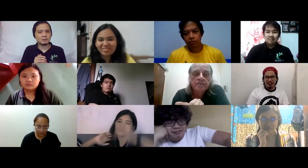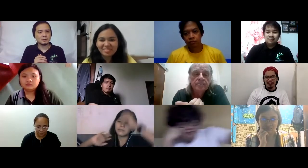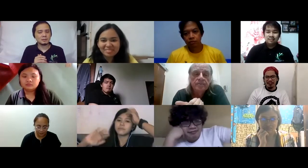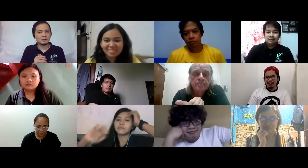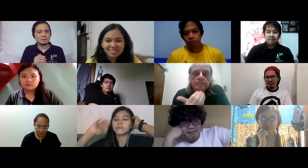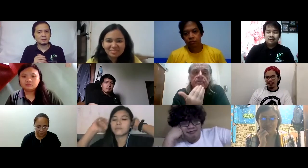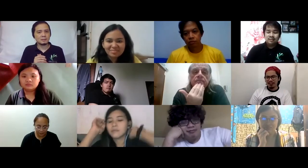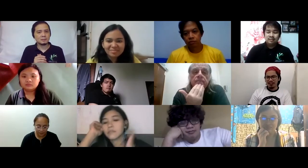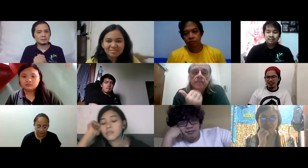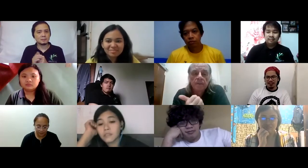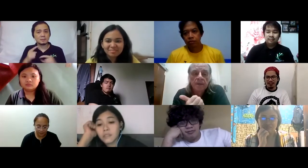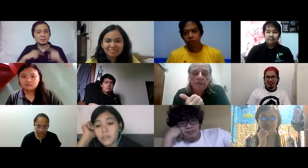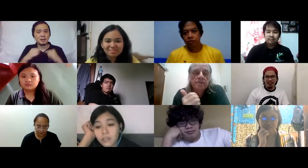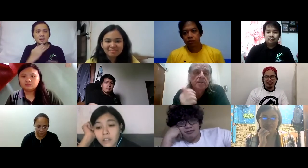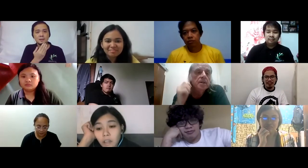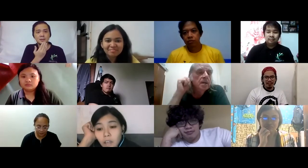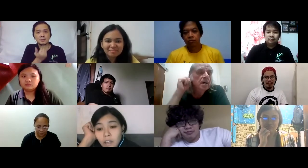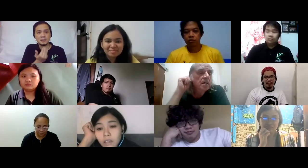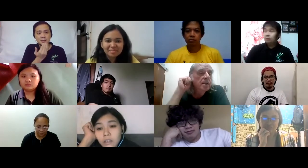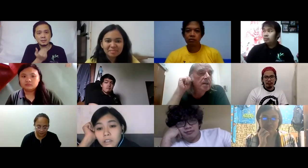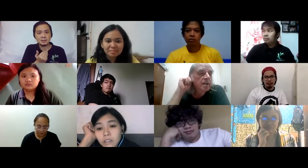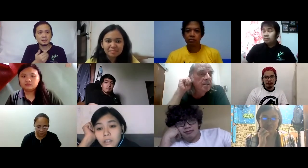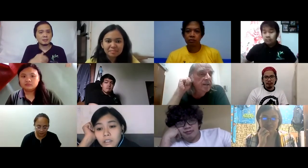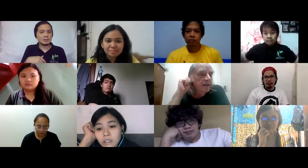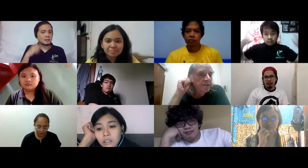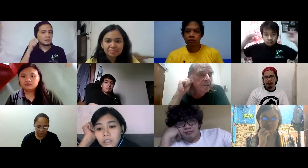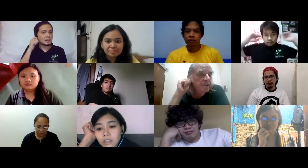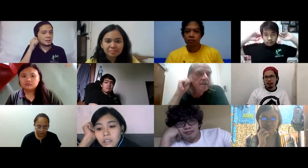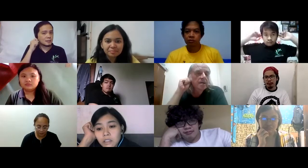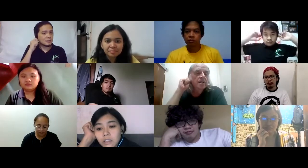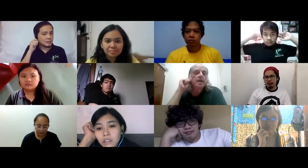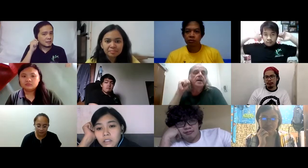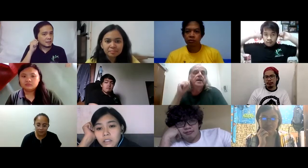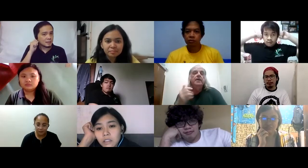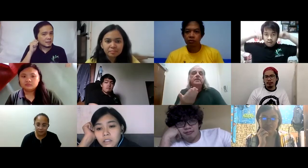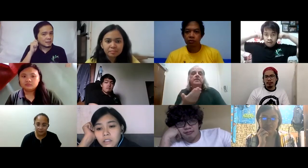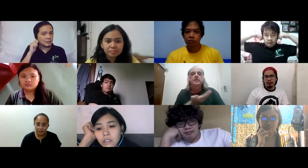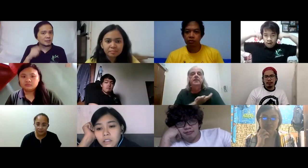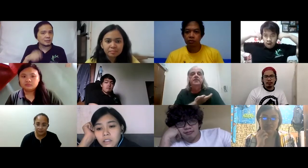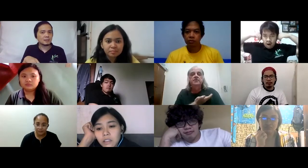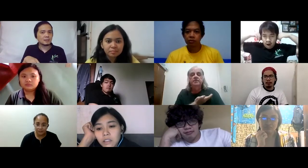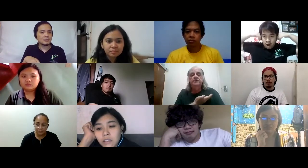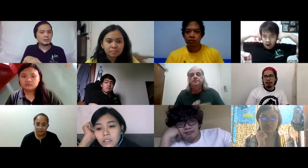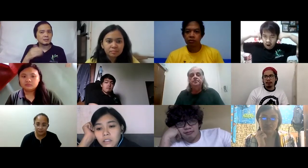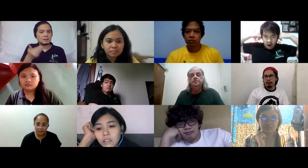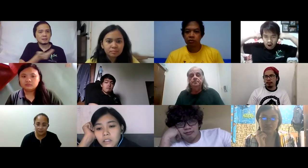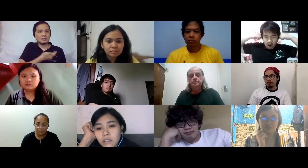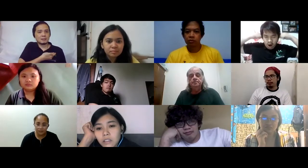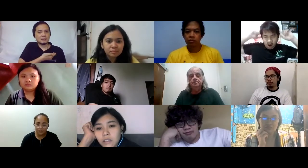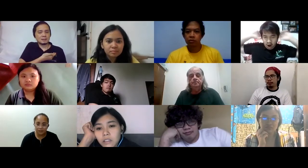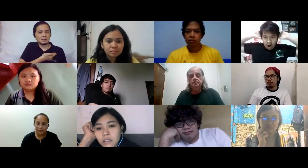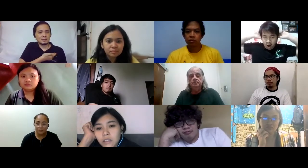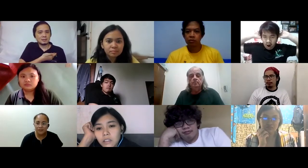this, this, this, and this.